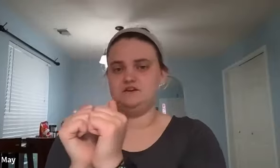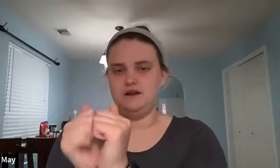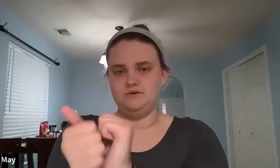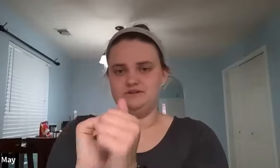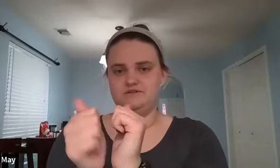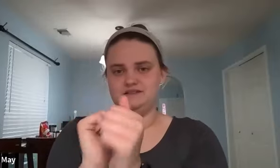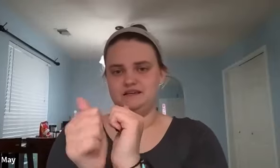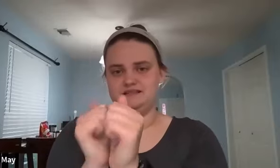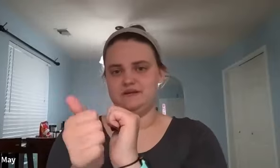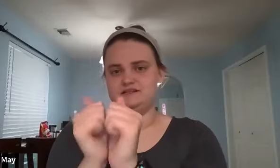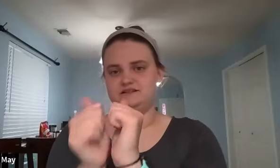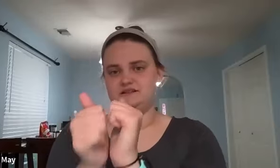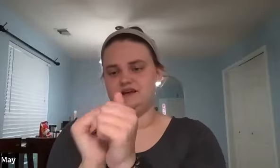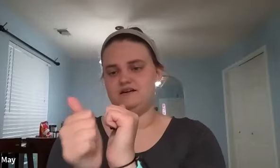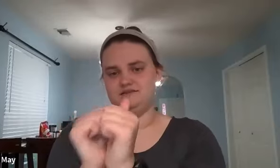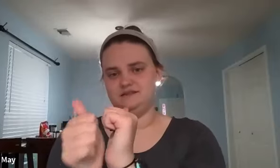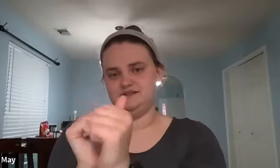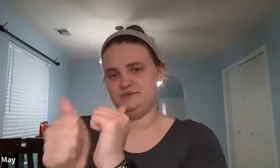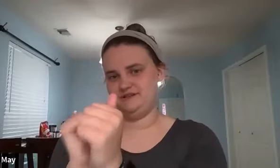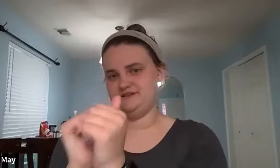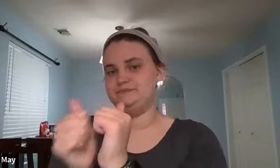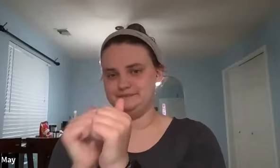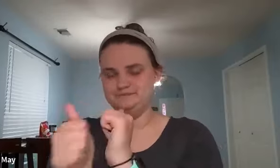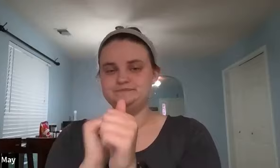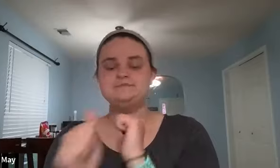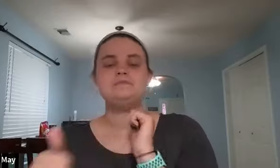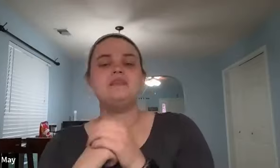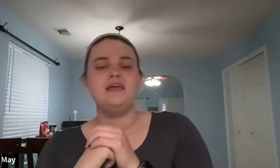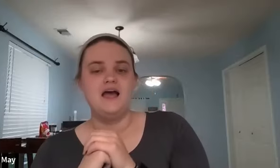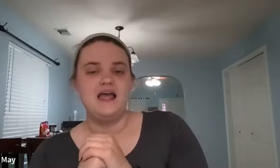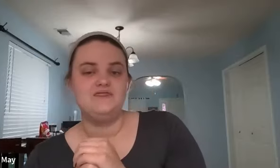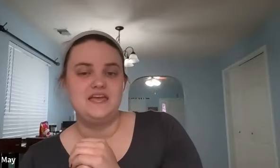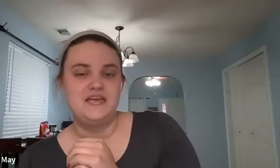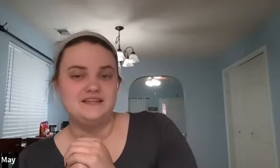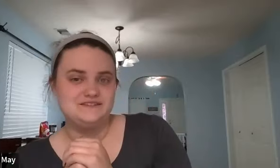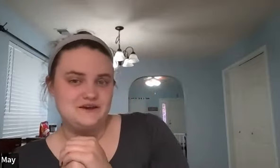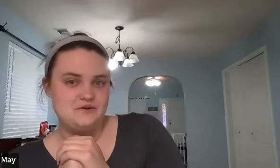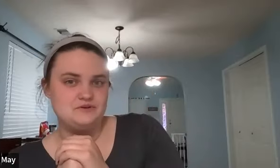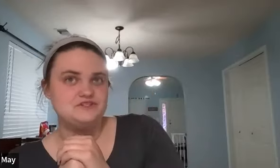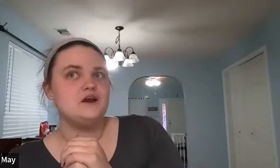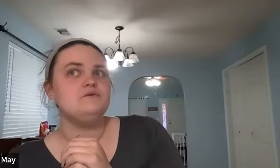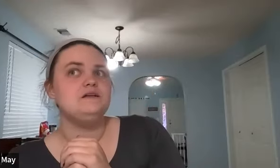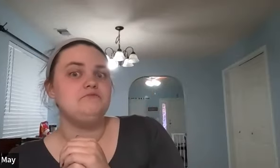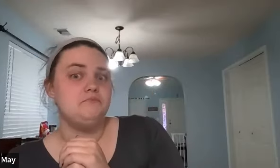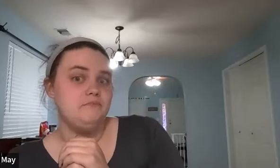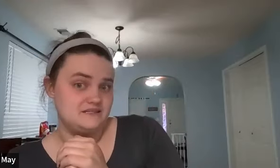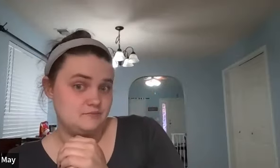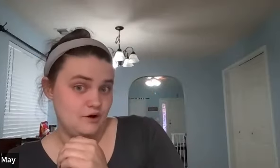Sorry, I'm going too fast. Like it's basically, yeah, sports. And then, so we'll start with